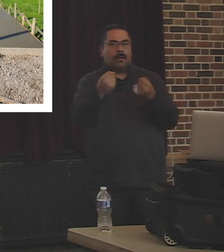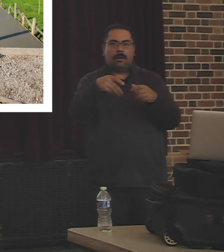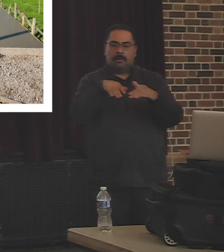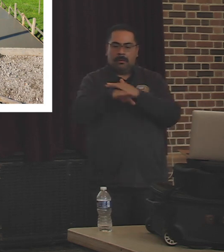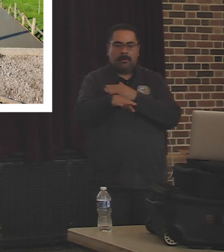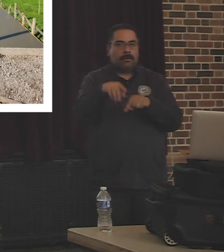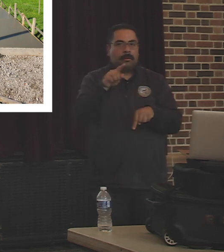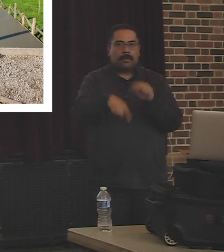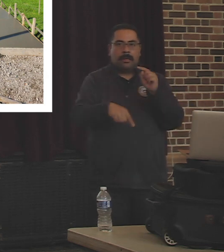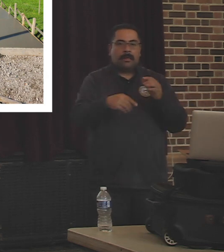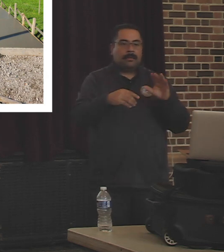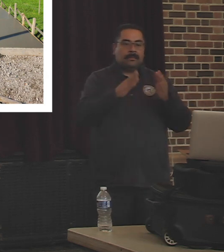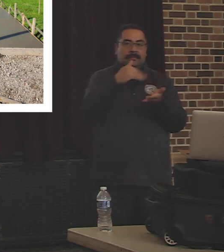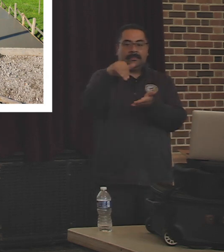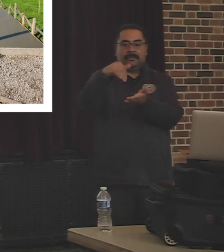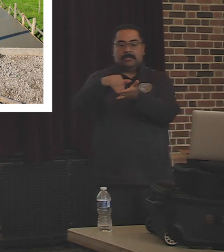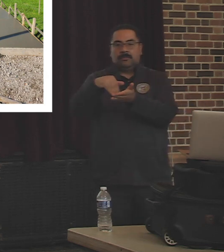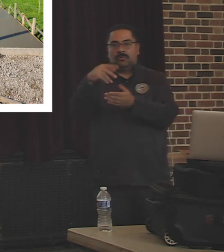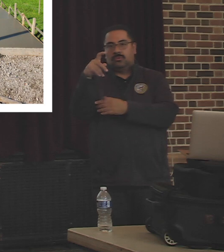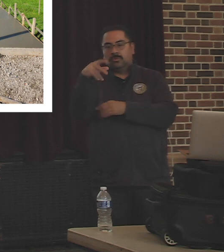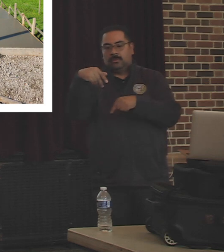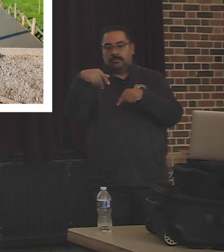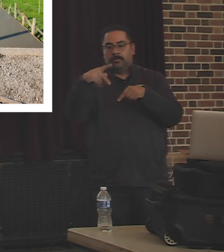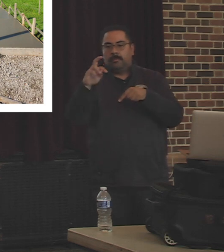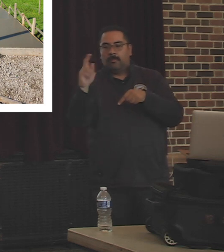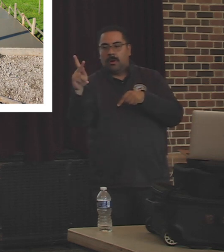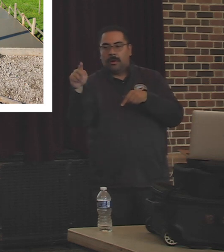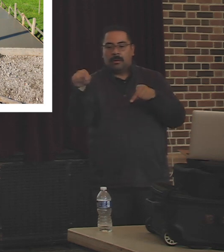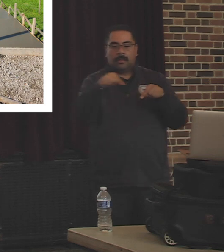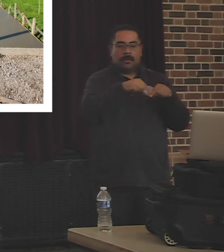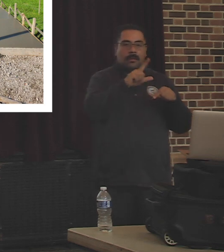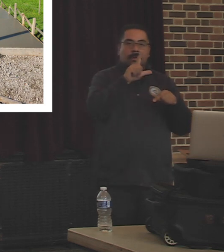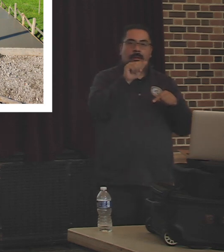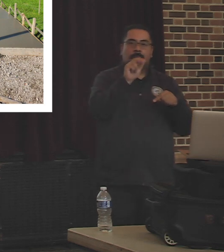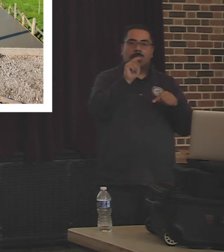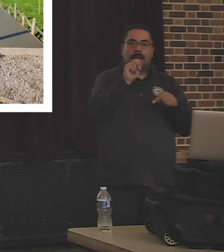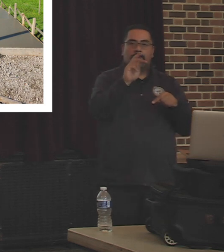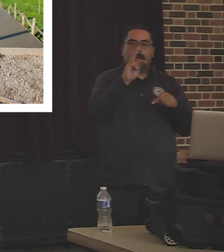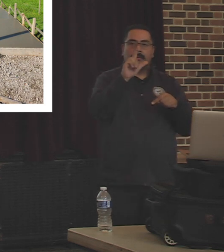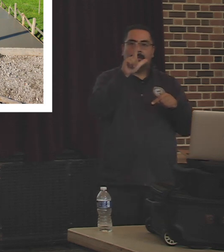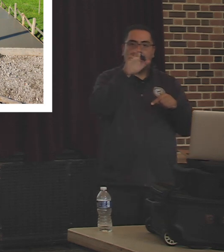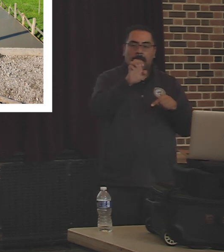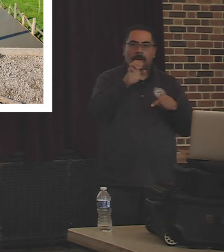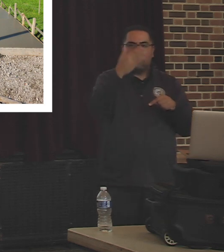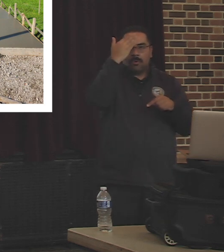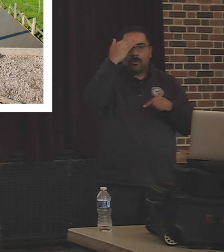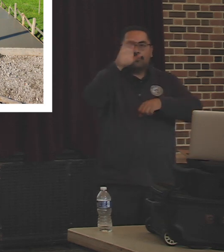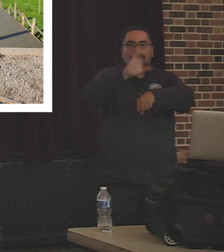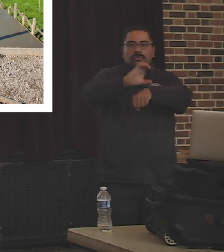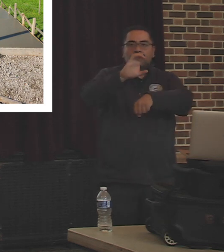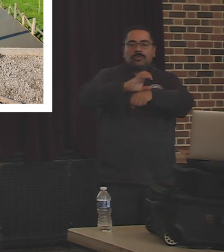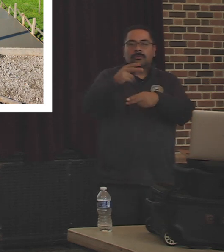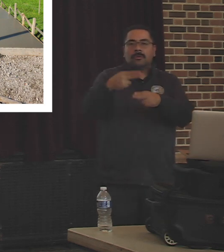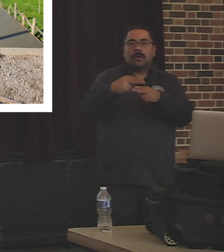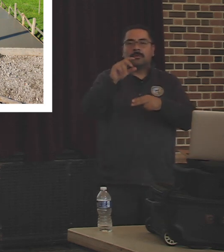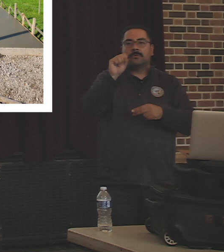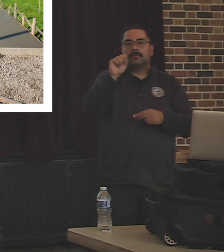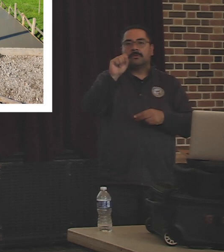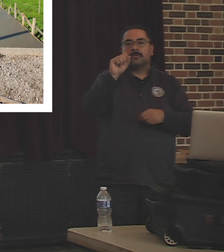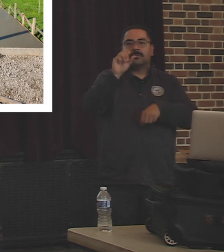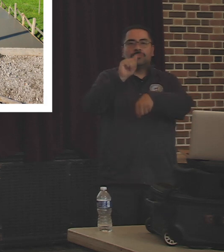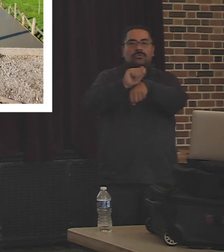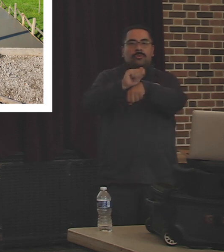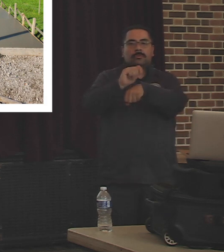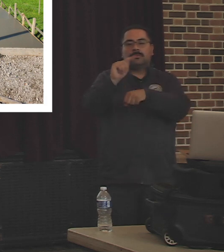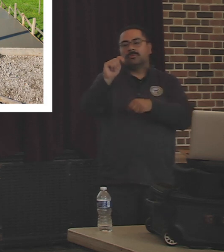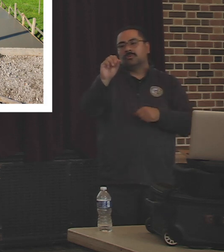Douglas between Central Park and Lawndale in front of Stone Temple Church. And so there's a lot of great community programming. So if you're interested, talk